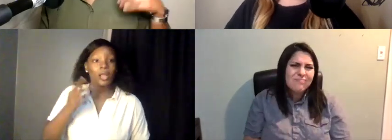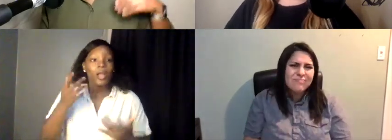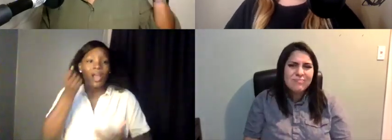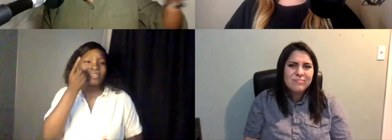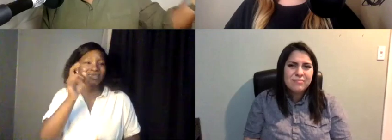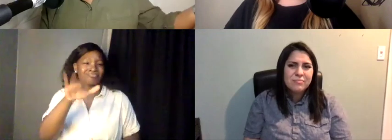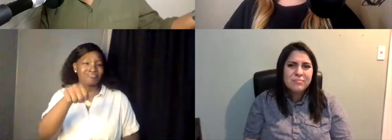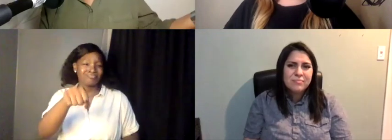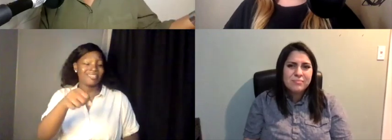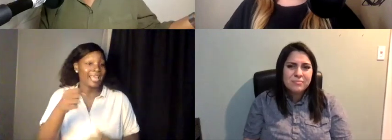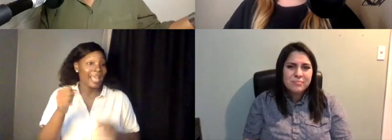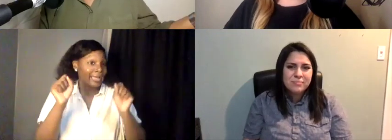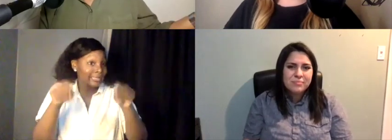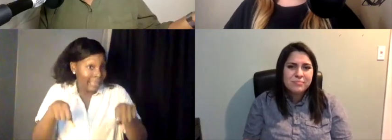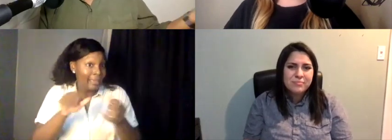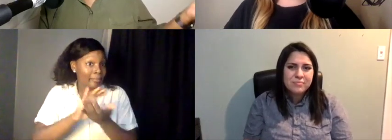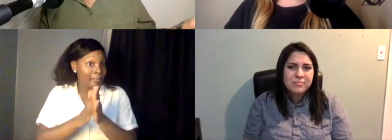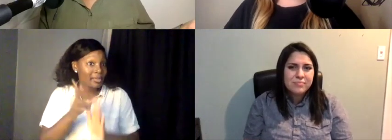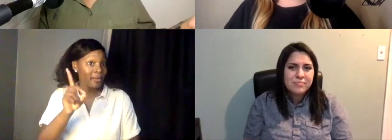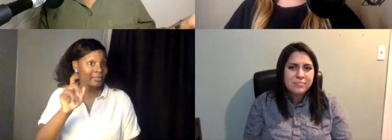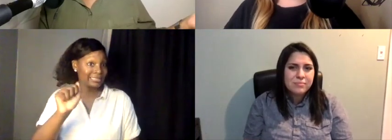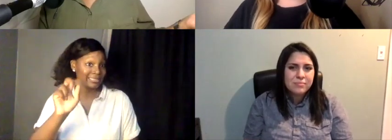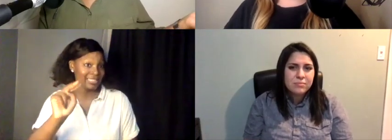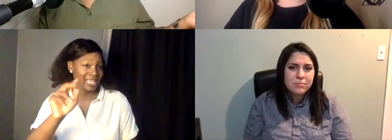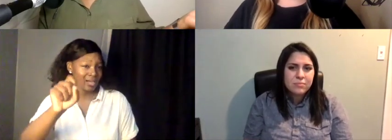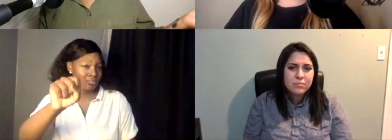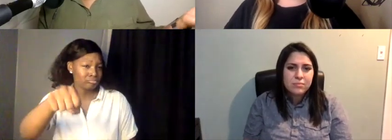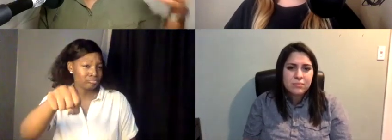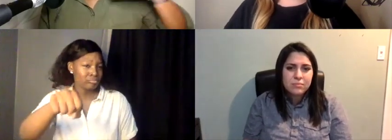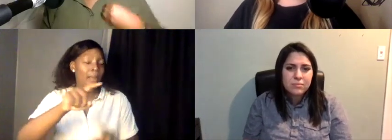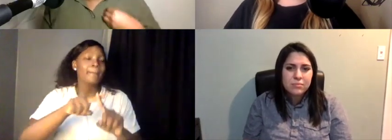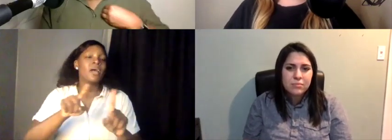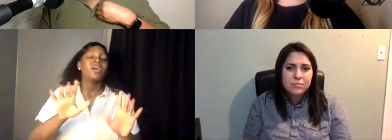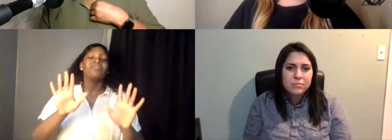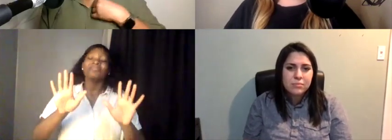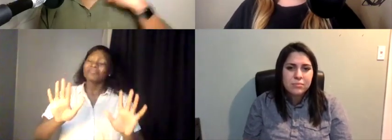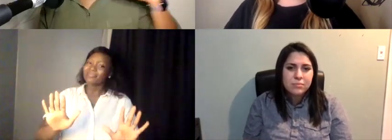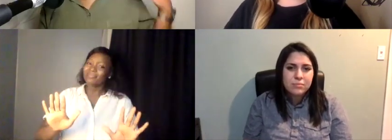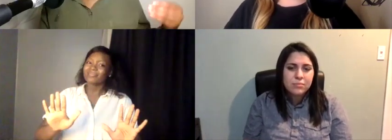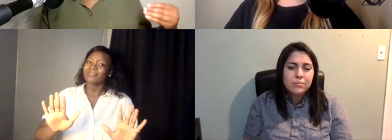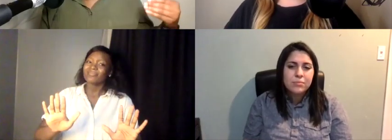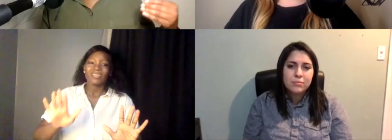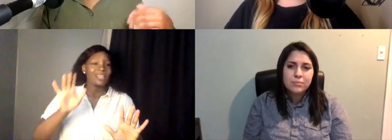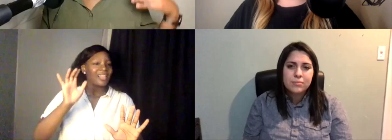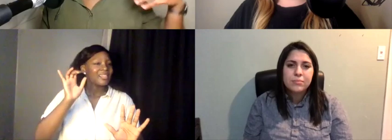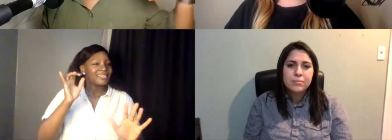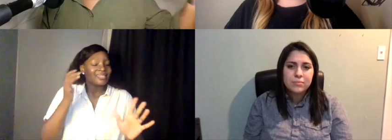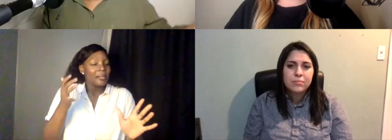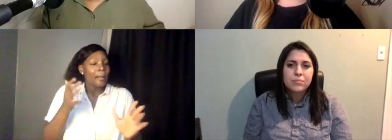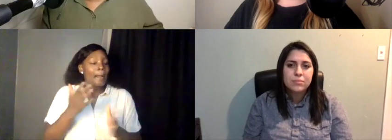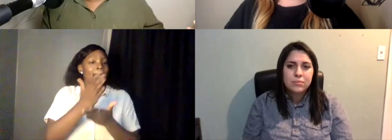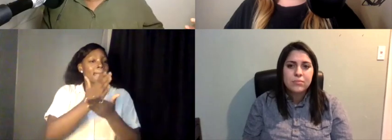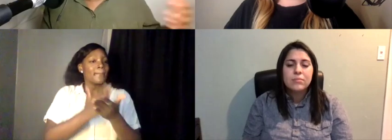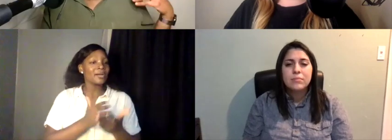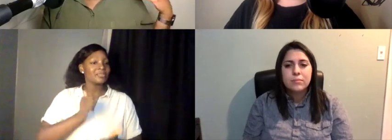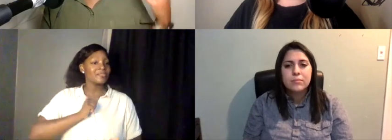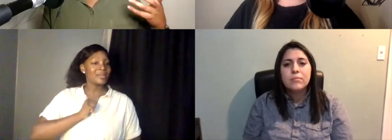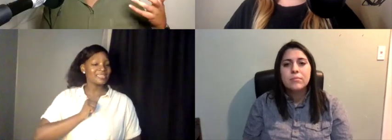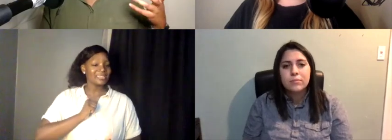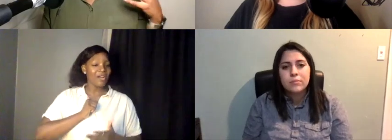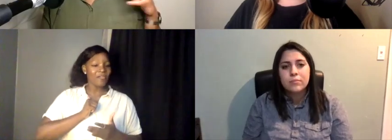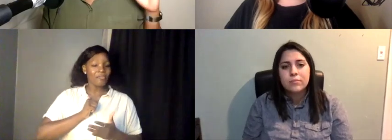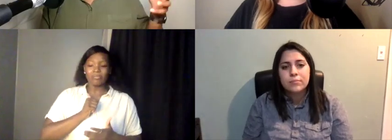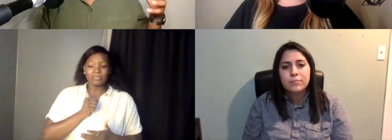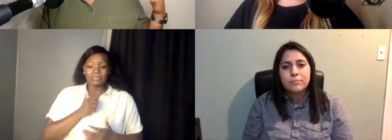not literally capable, but I just, there's parts about me that I just can't, right? Like there's